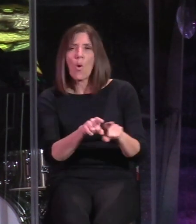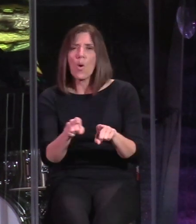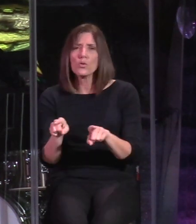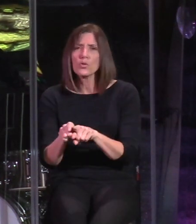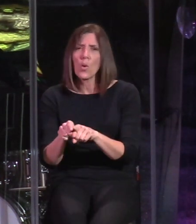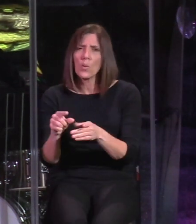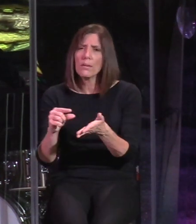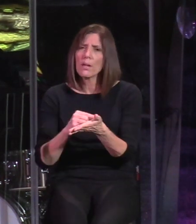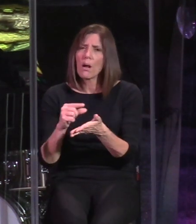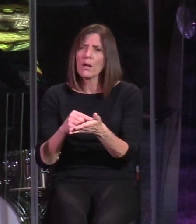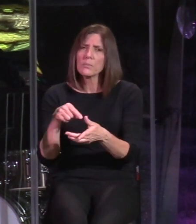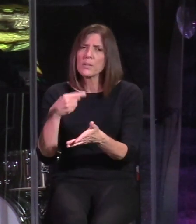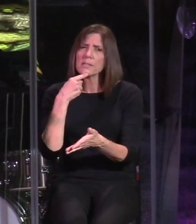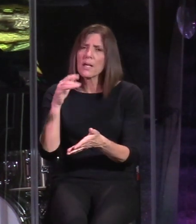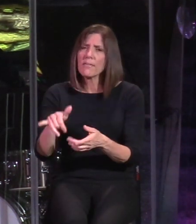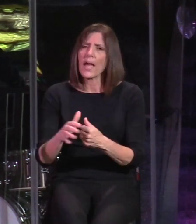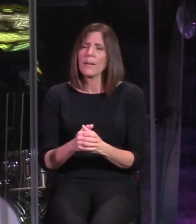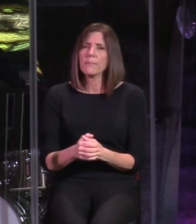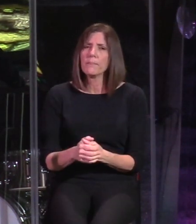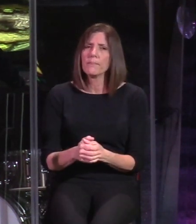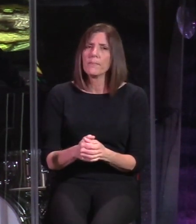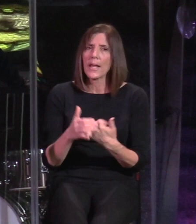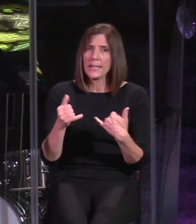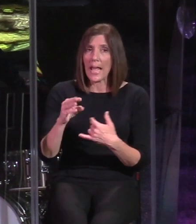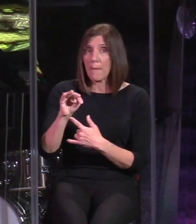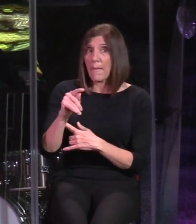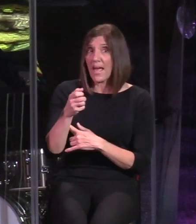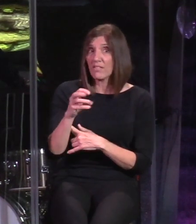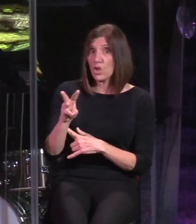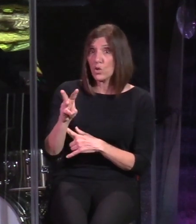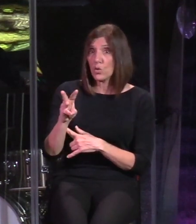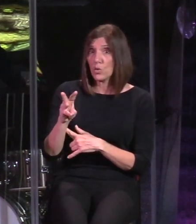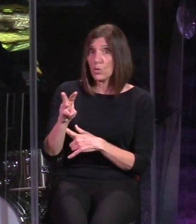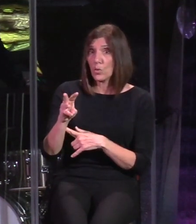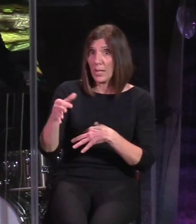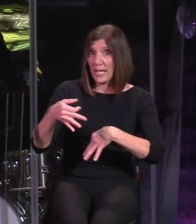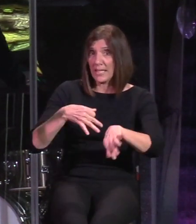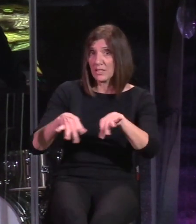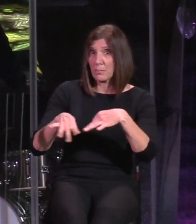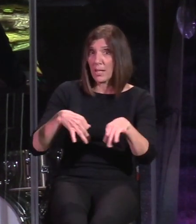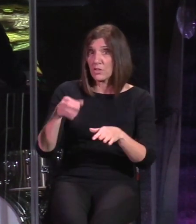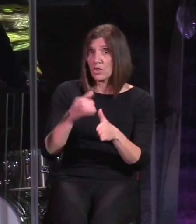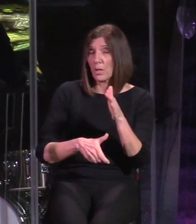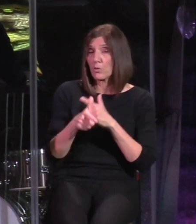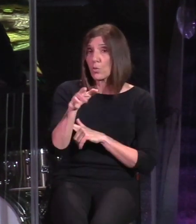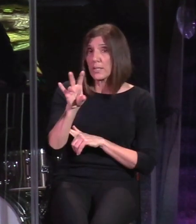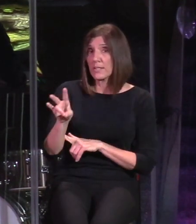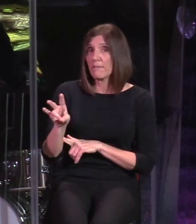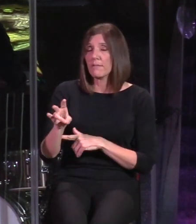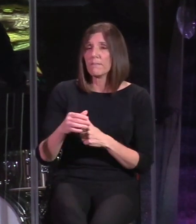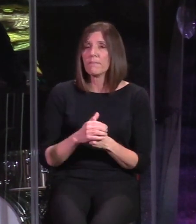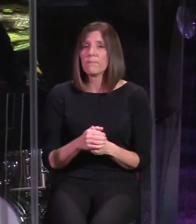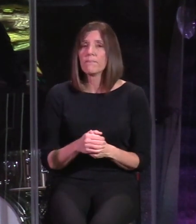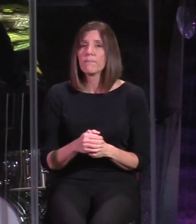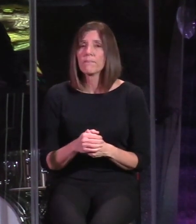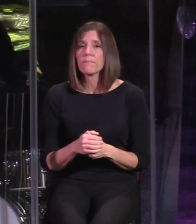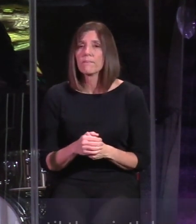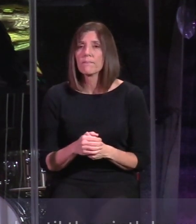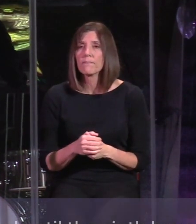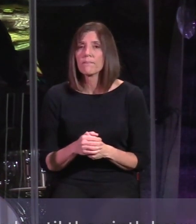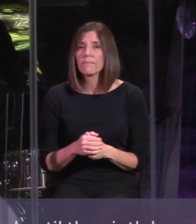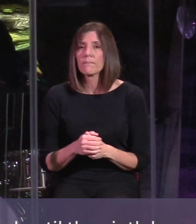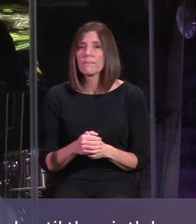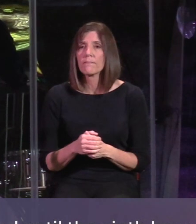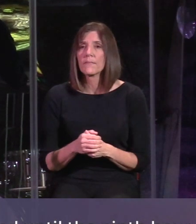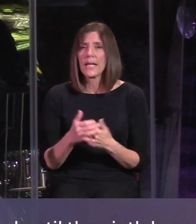of the Gospels. Listen to how Matthew's Gospel talks about this in Matthew chapter 27. We're joining